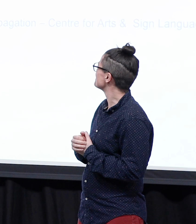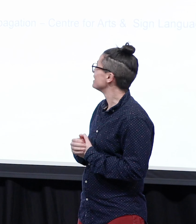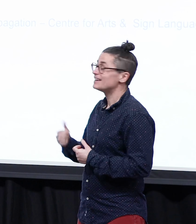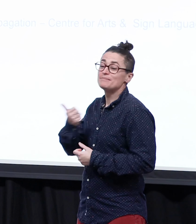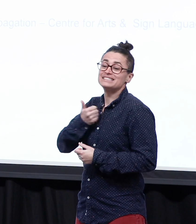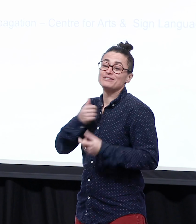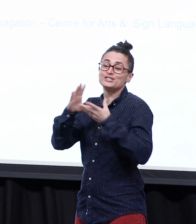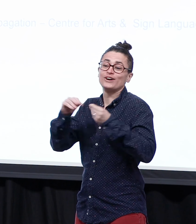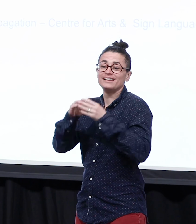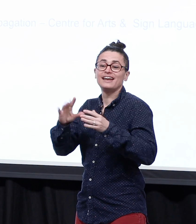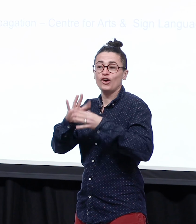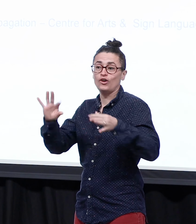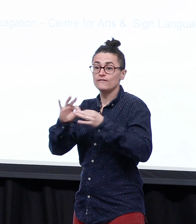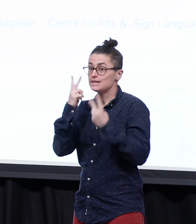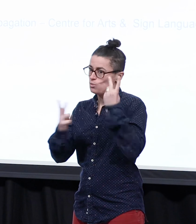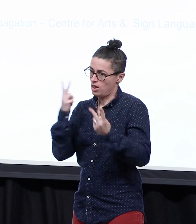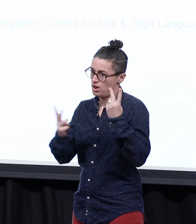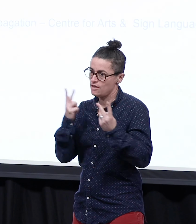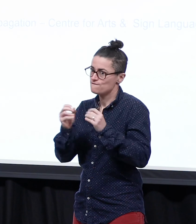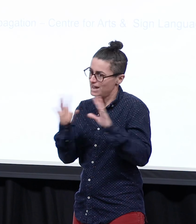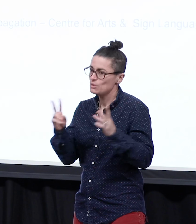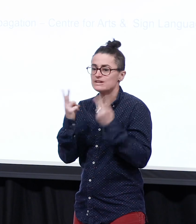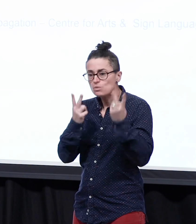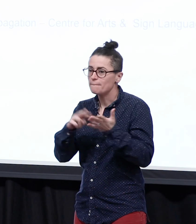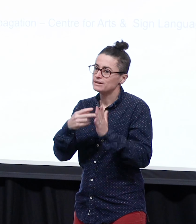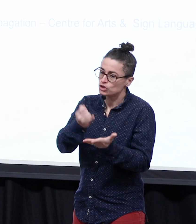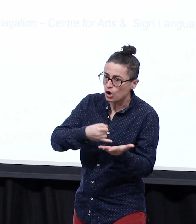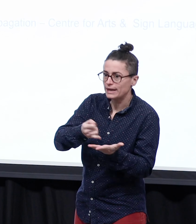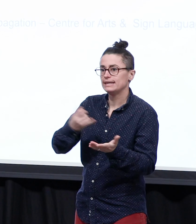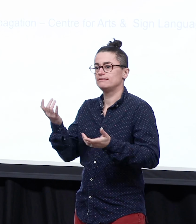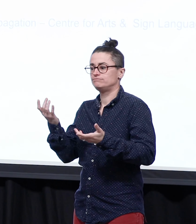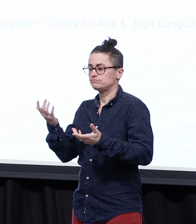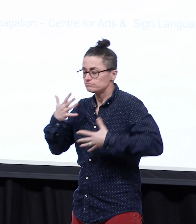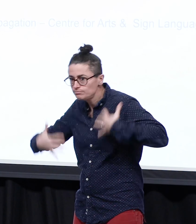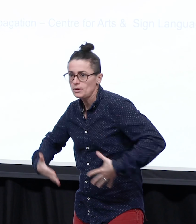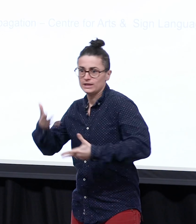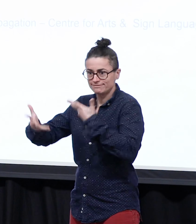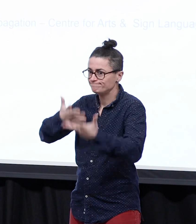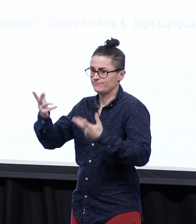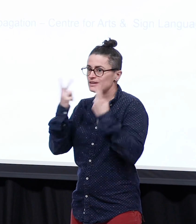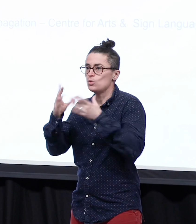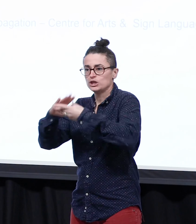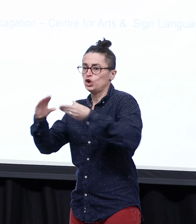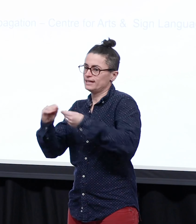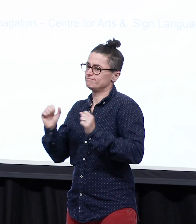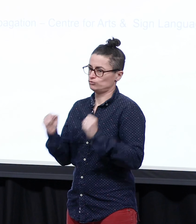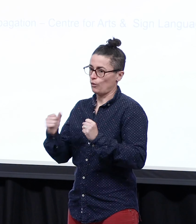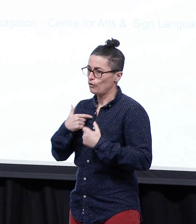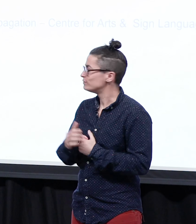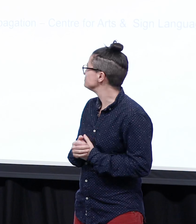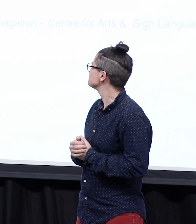wonderful children. I'm a visual storyteller, very visual storyteller. I do